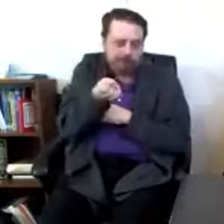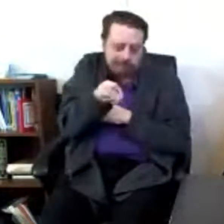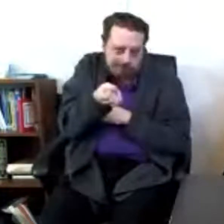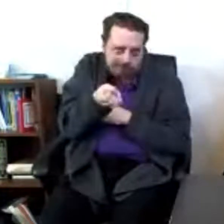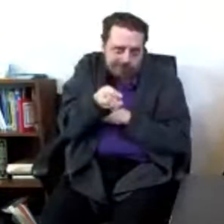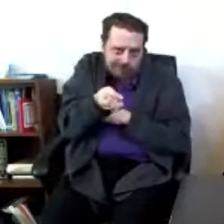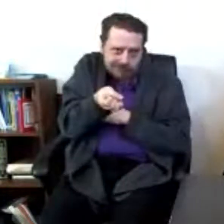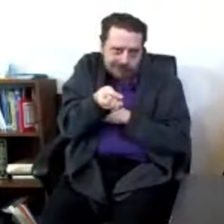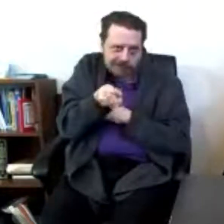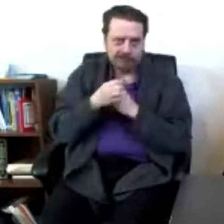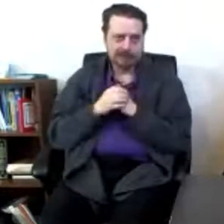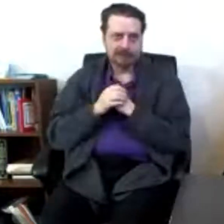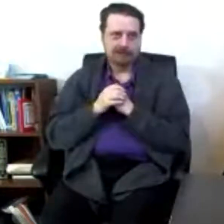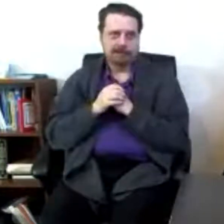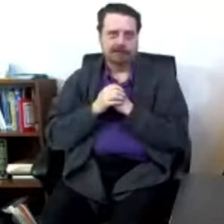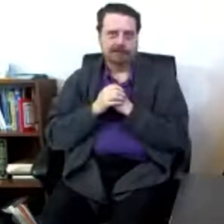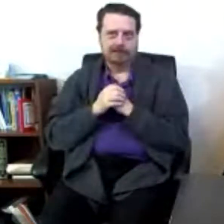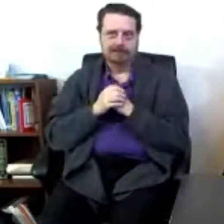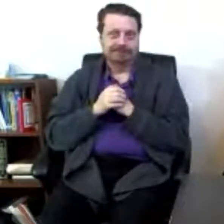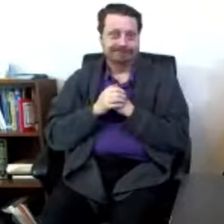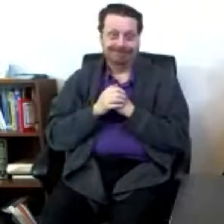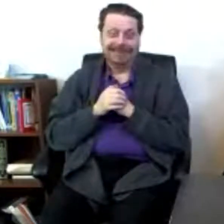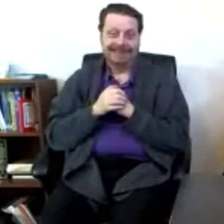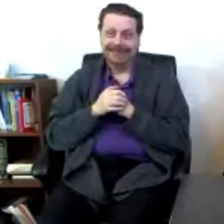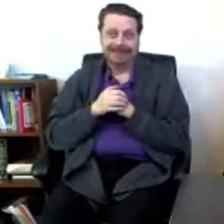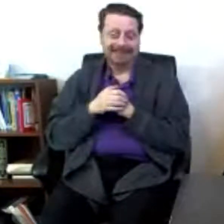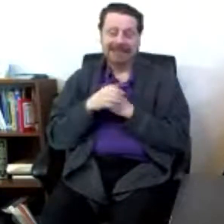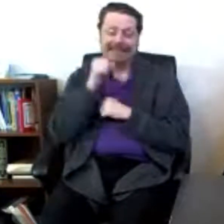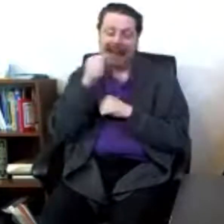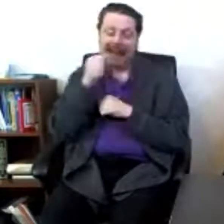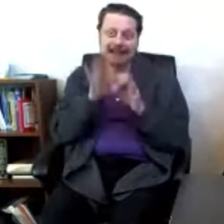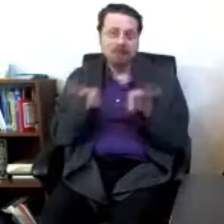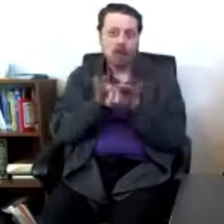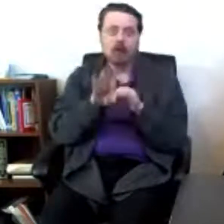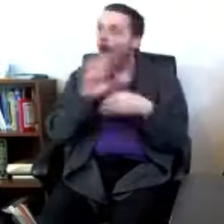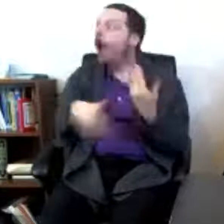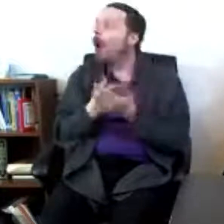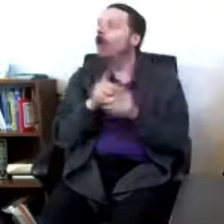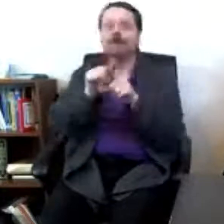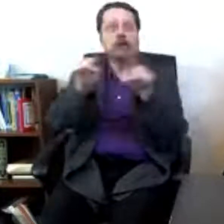You are very, very insignificant, all of you.